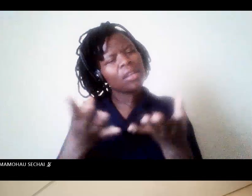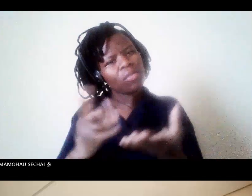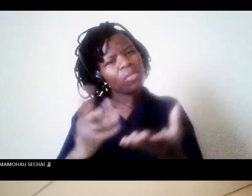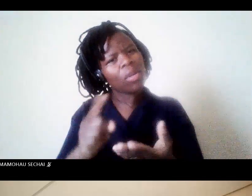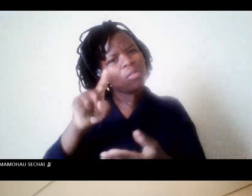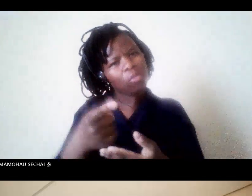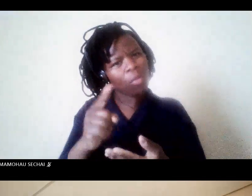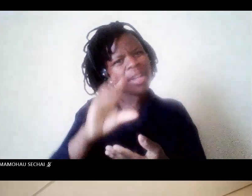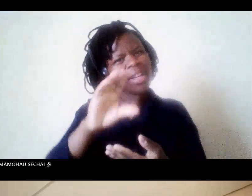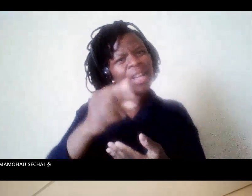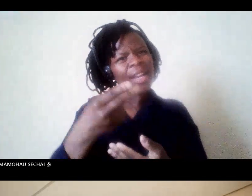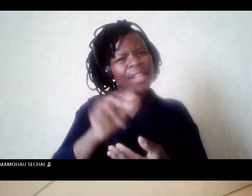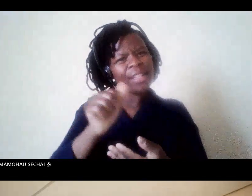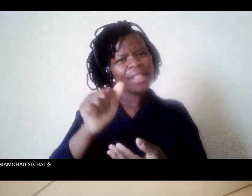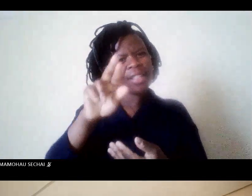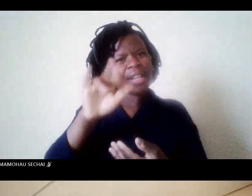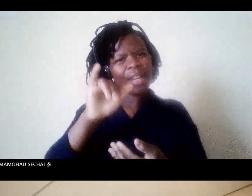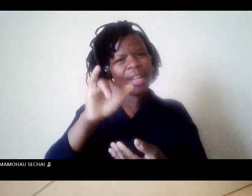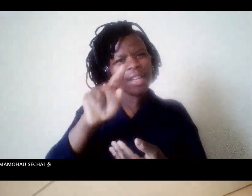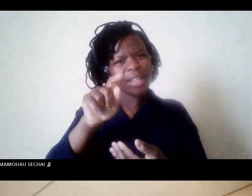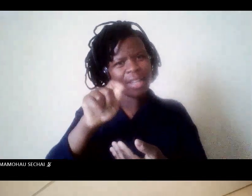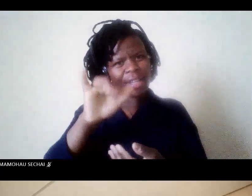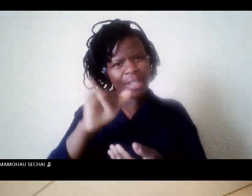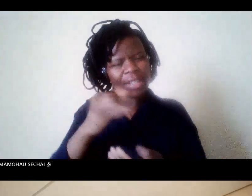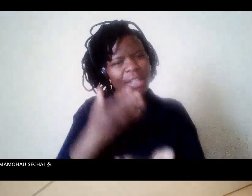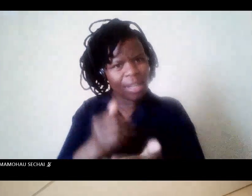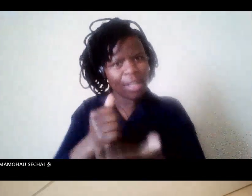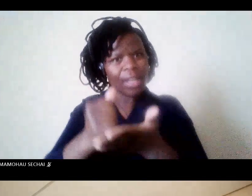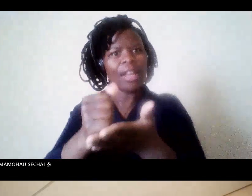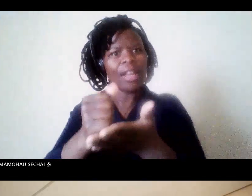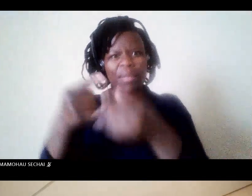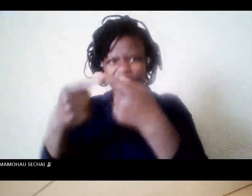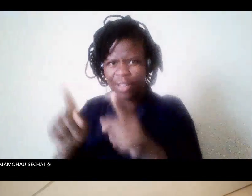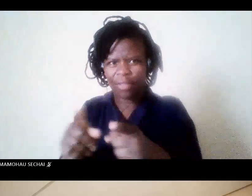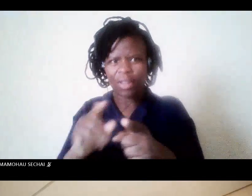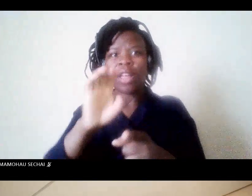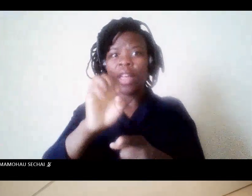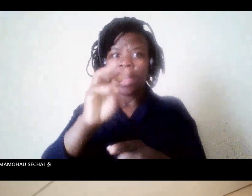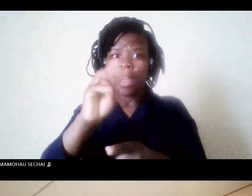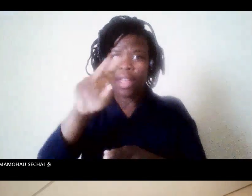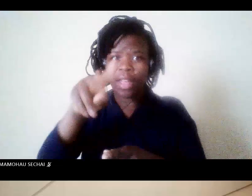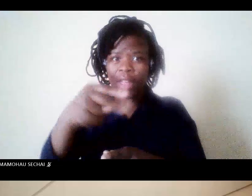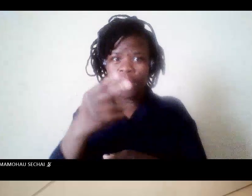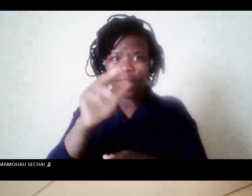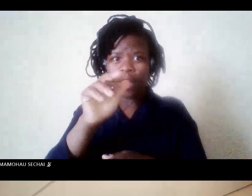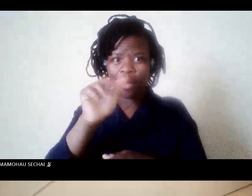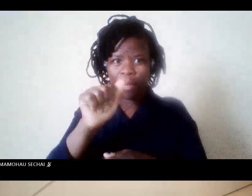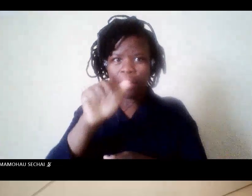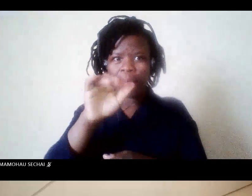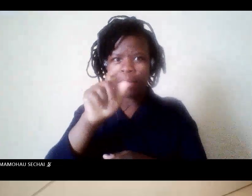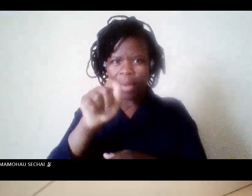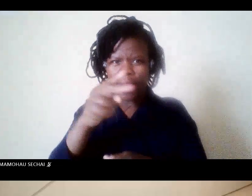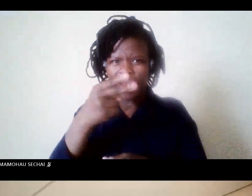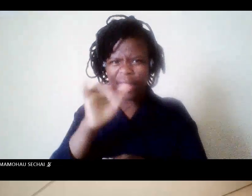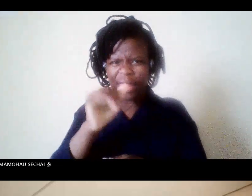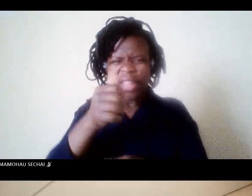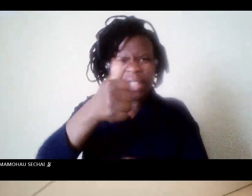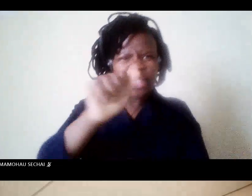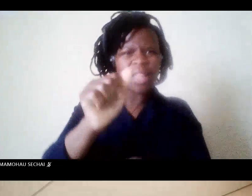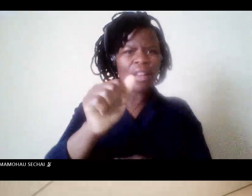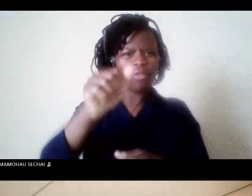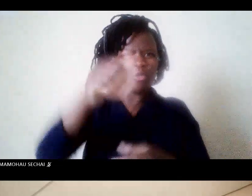help, which is different from, empathy. Empathy is trying to actually understand, putting yourself in of course, you cannot put